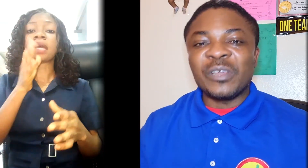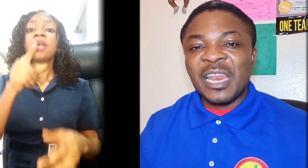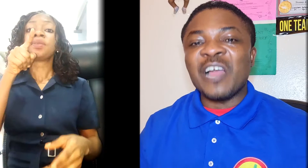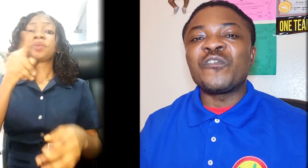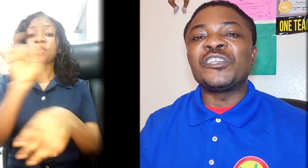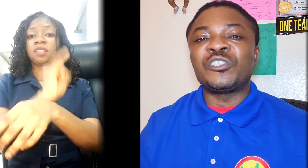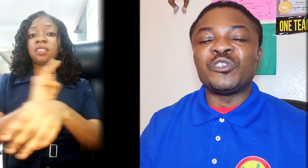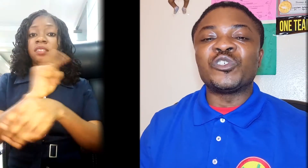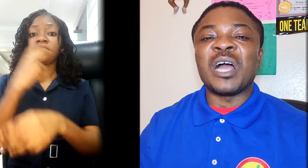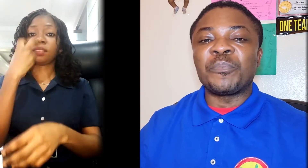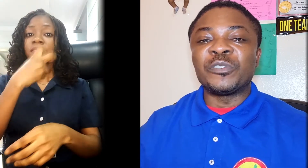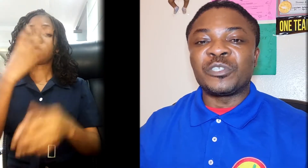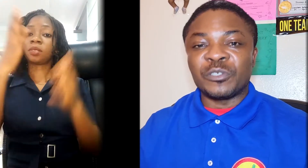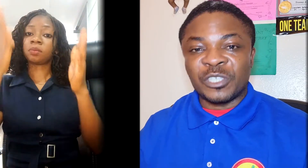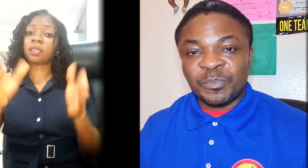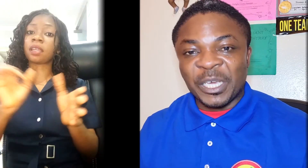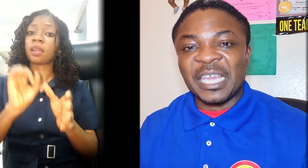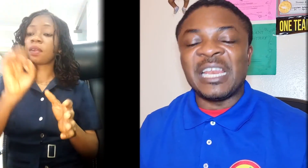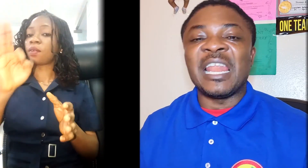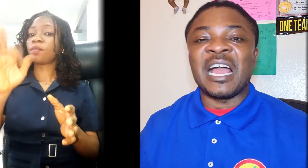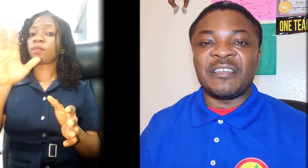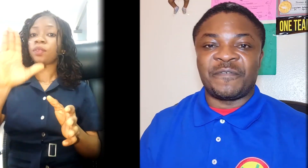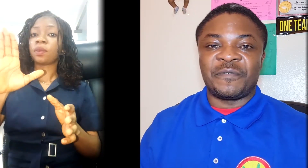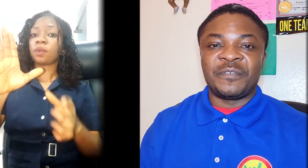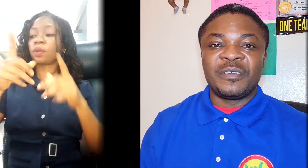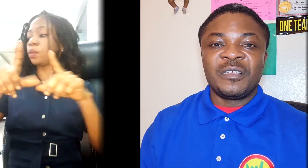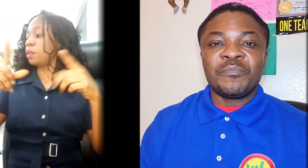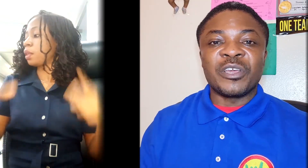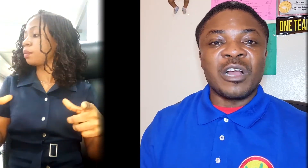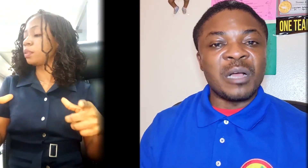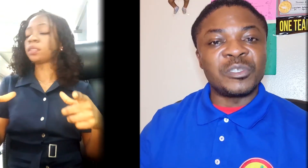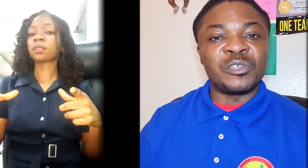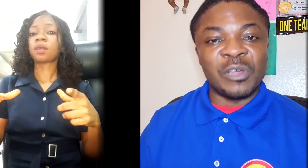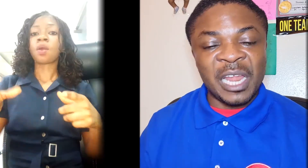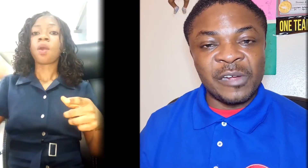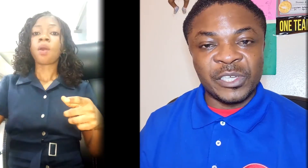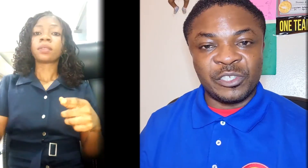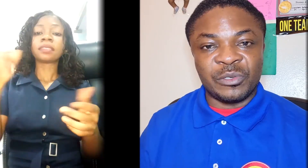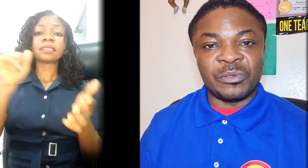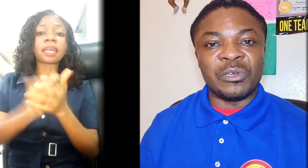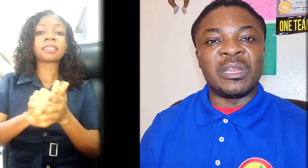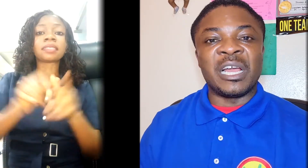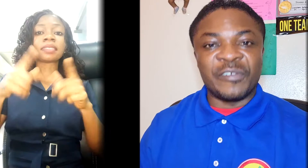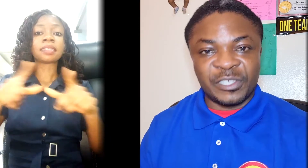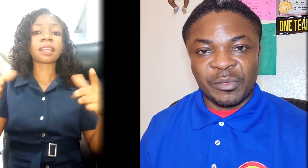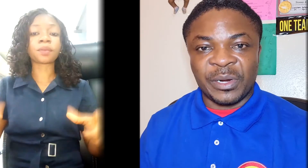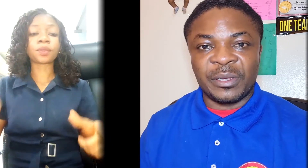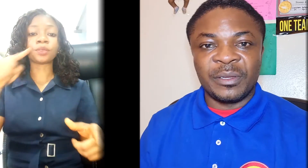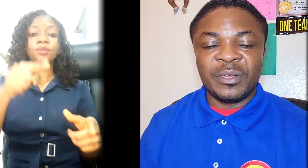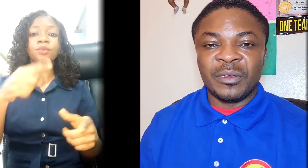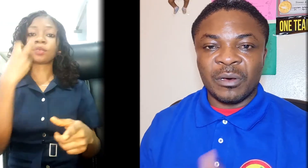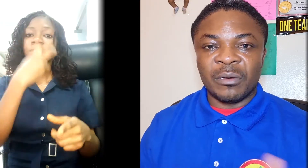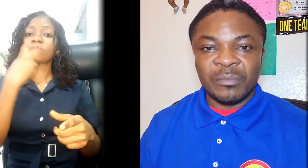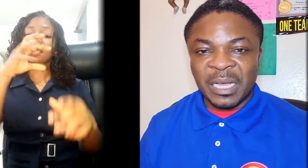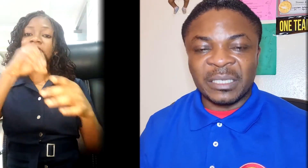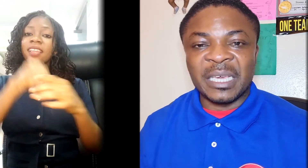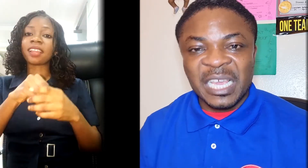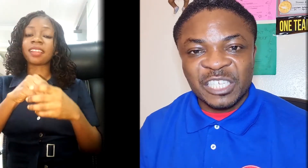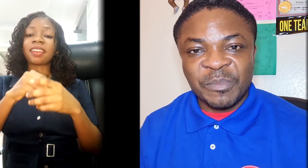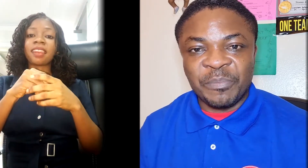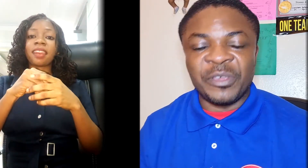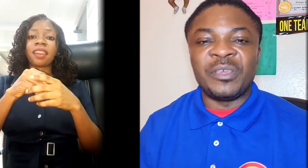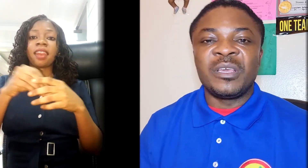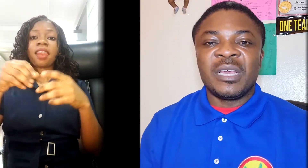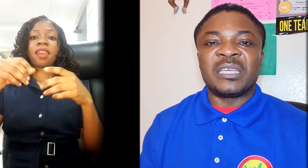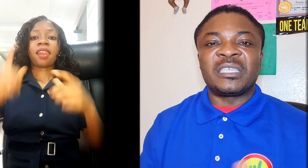Every other language you happen to speak in life becomes your language 2, your language 3, or as the